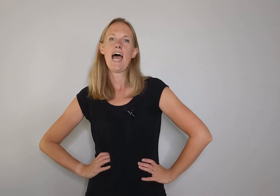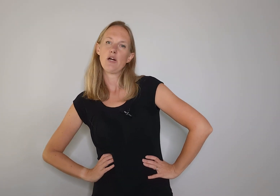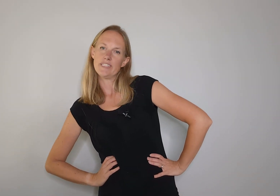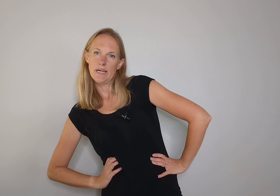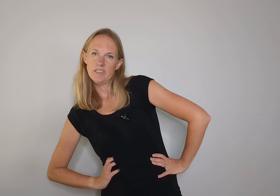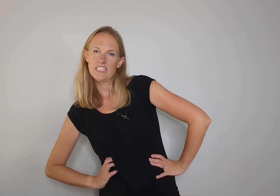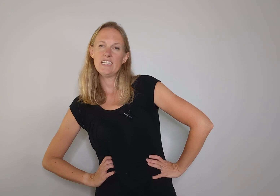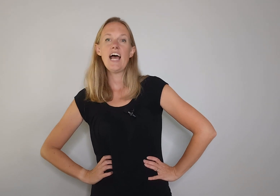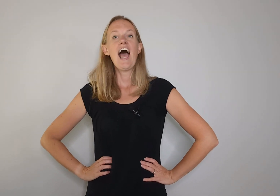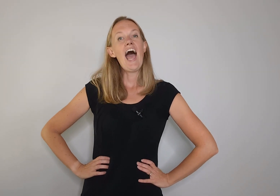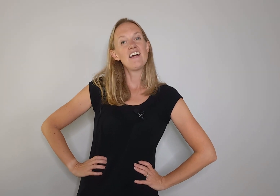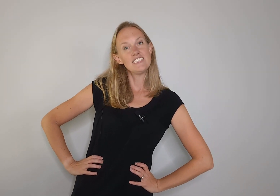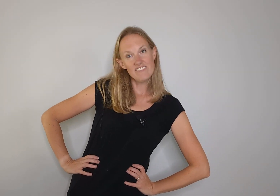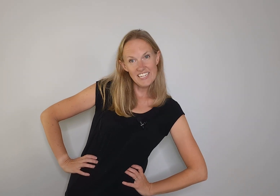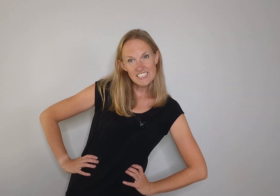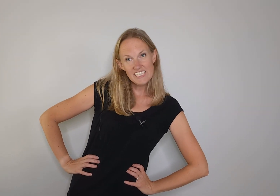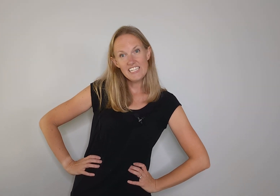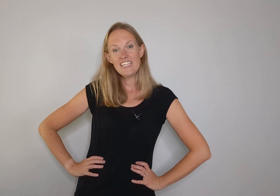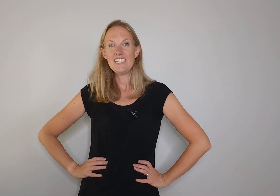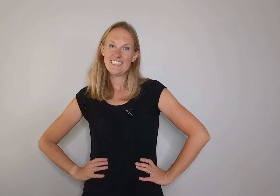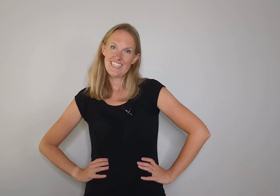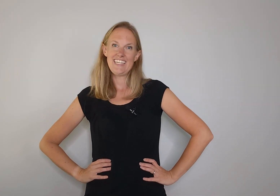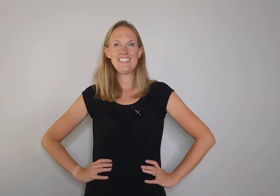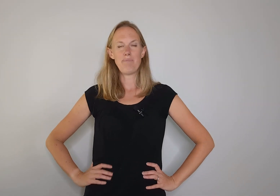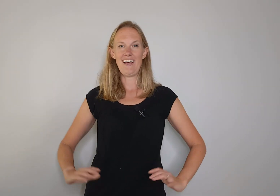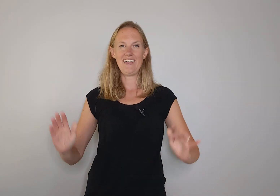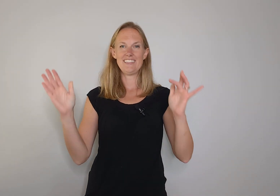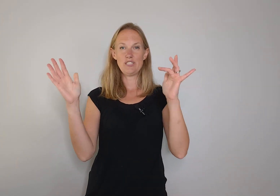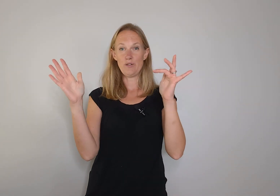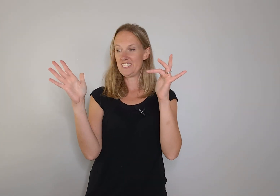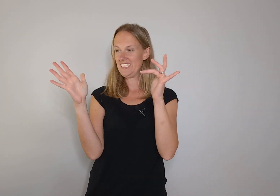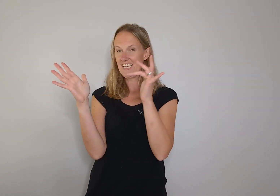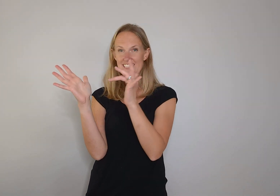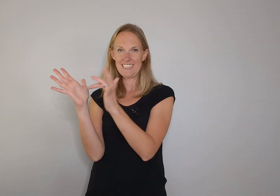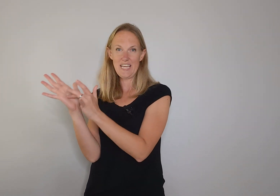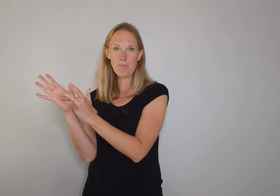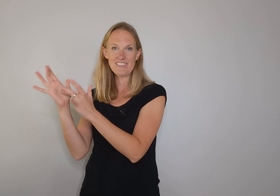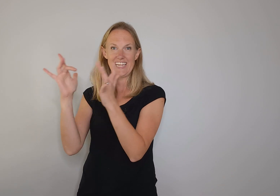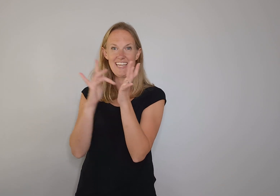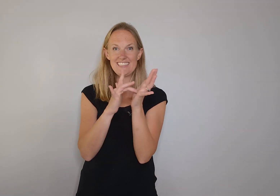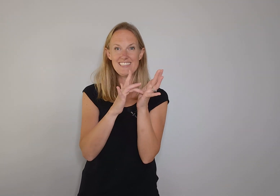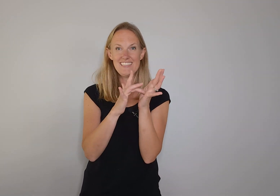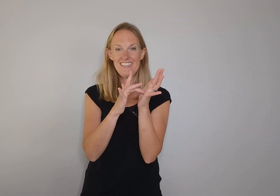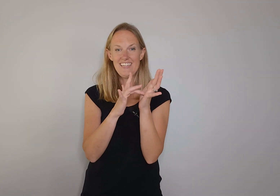our redemption, our salvation is in his blood. So Jesus, nail-pierced hands.